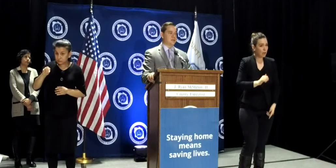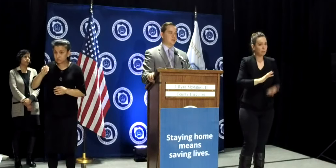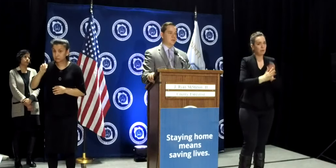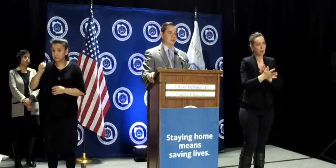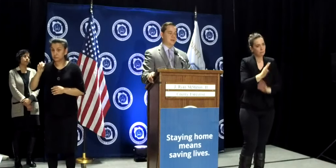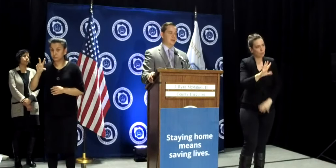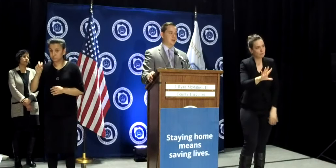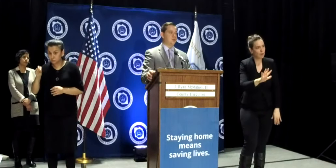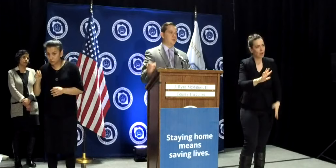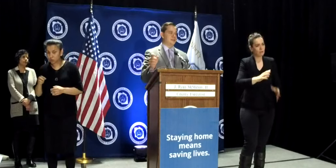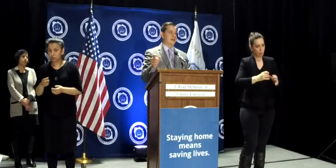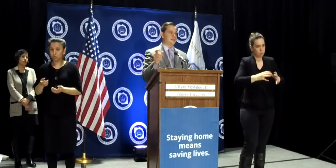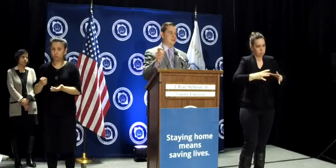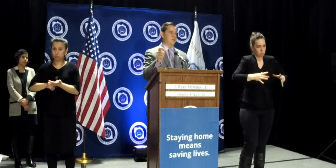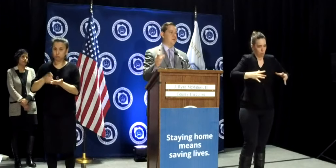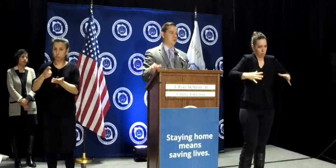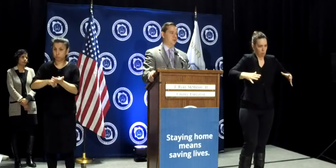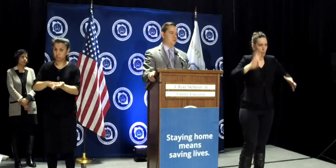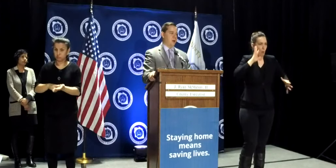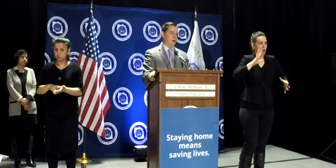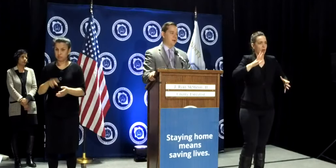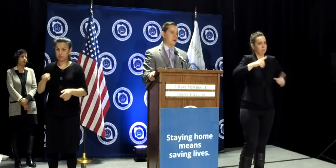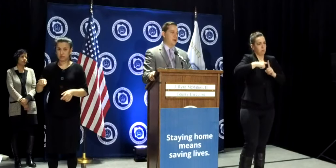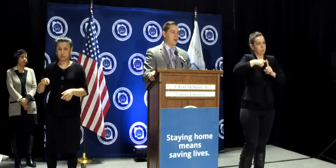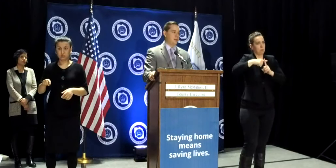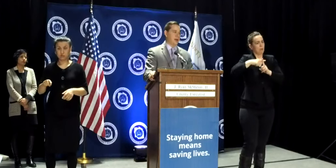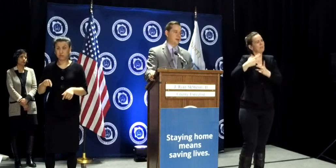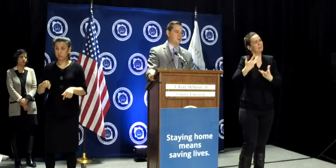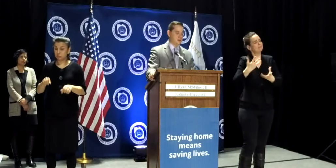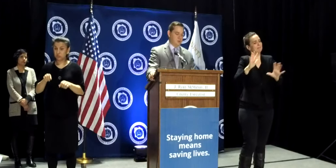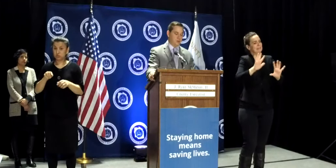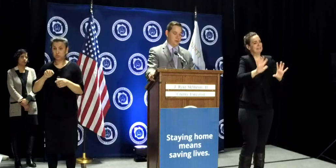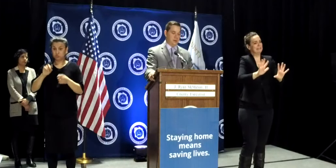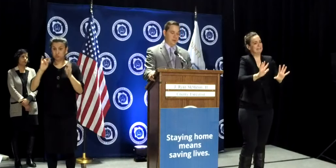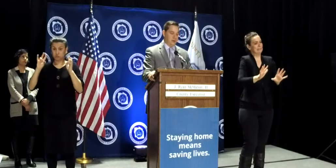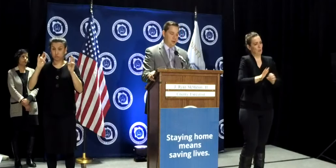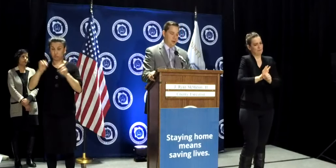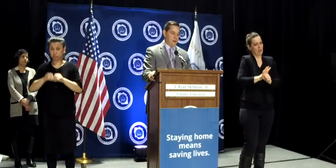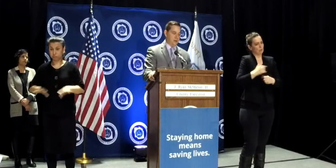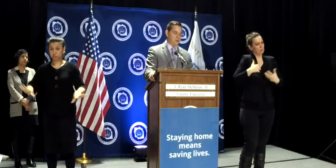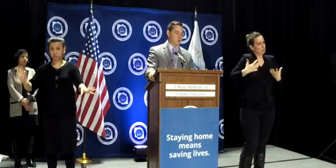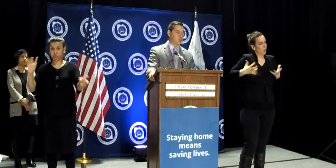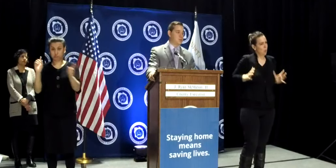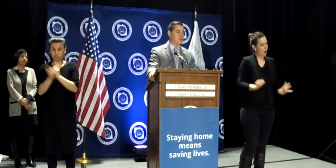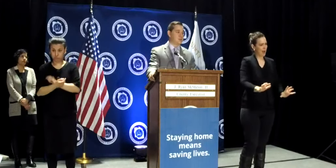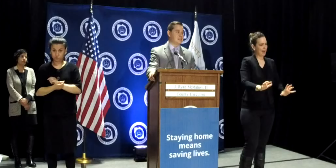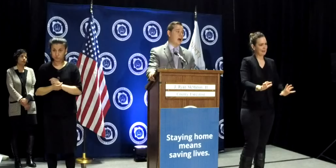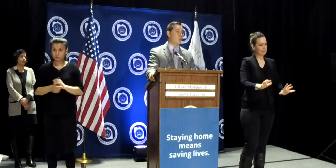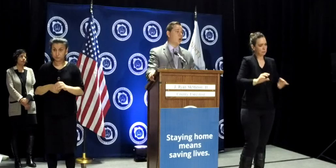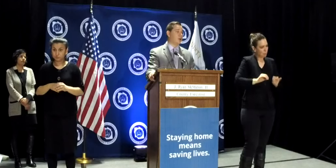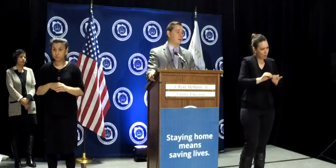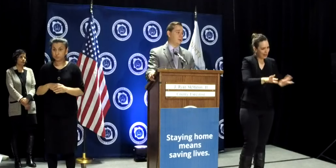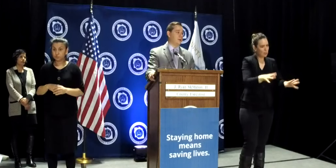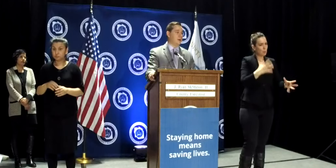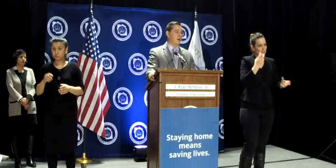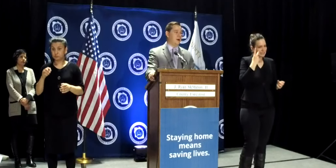that is clearly a new intensity of community spread, and that clearly social distancing is not working, and